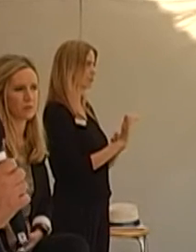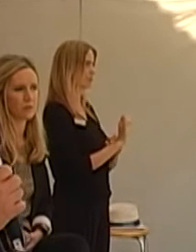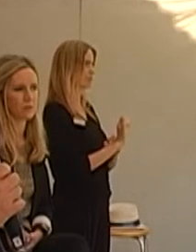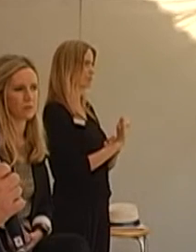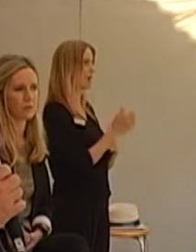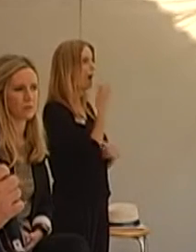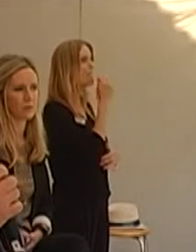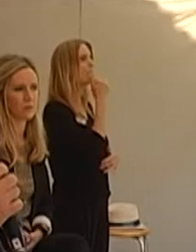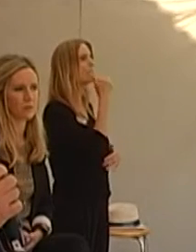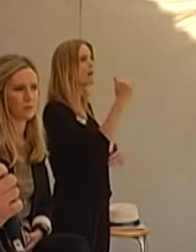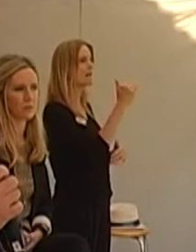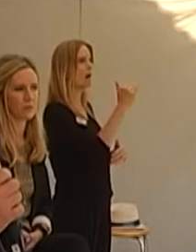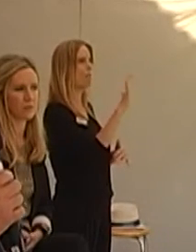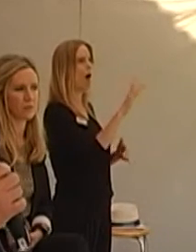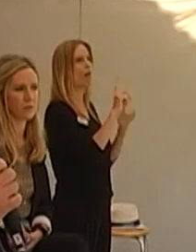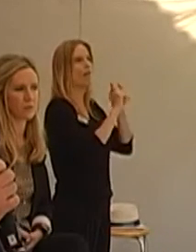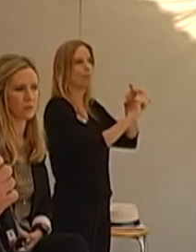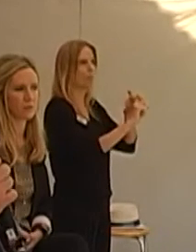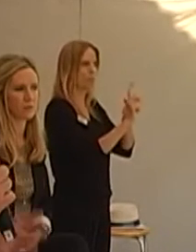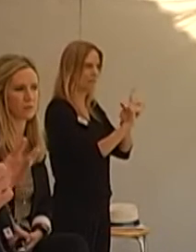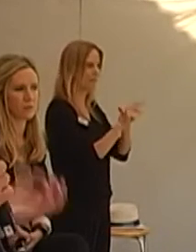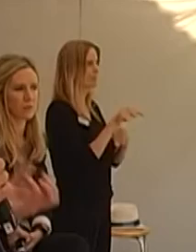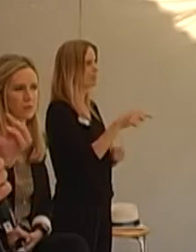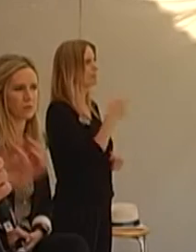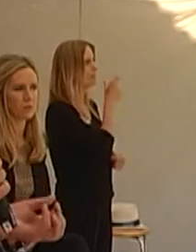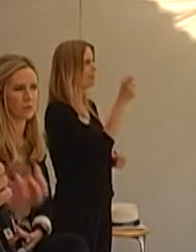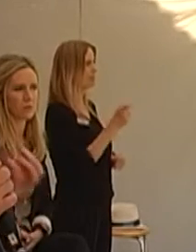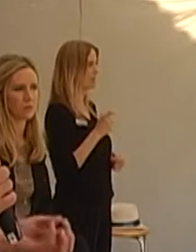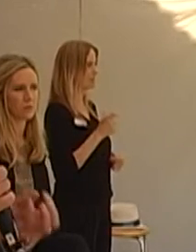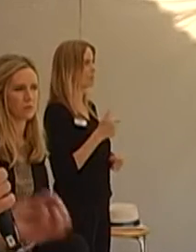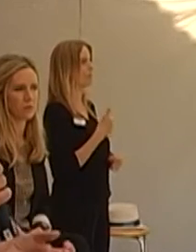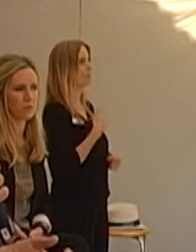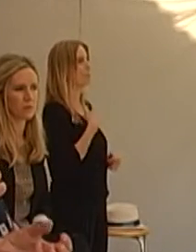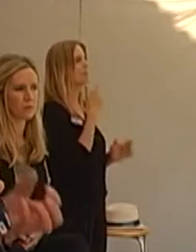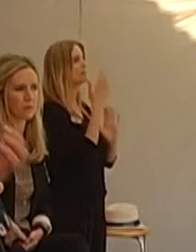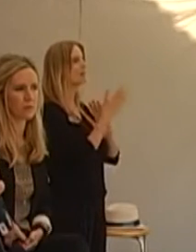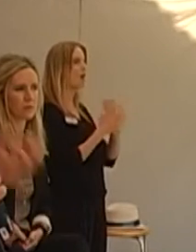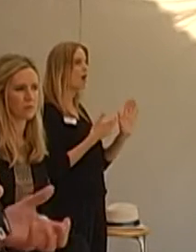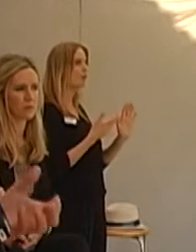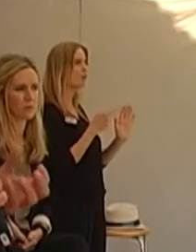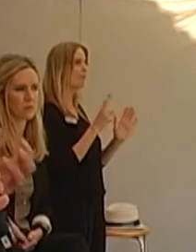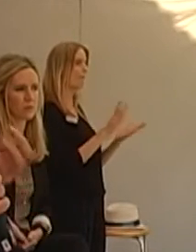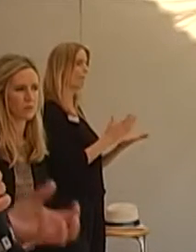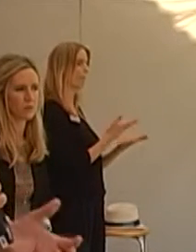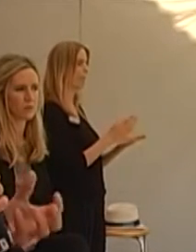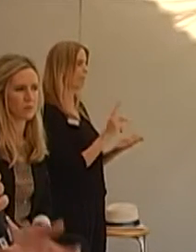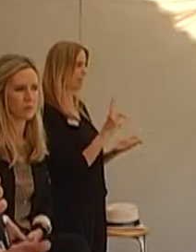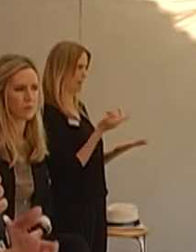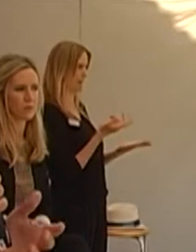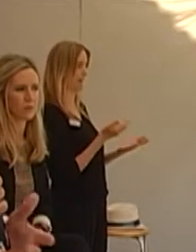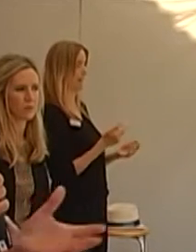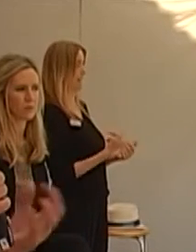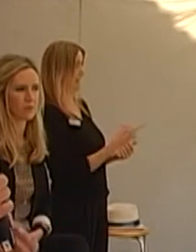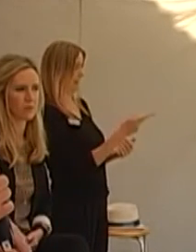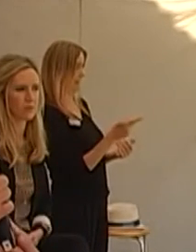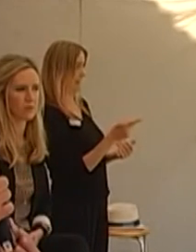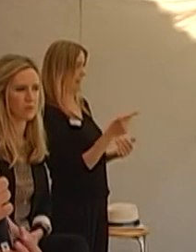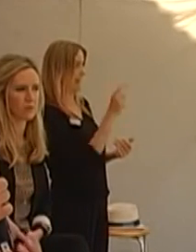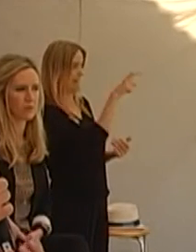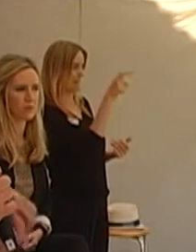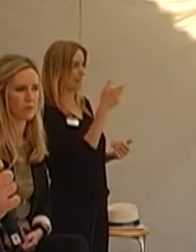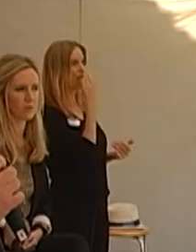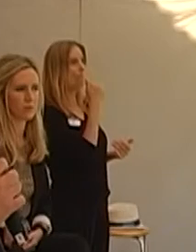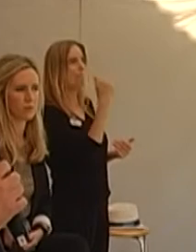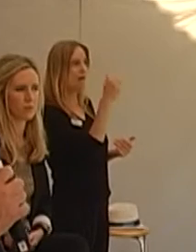this Nordic psychology, and he said, well, okay, so I understand there is something between you people living in the Nordic